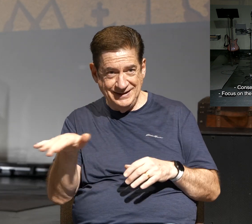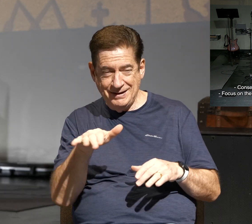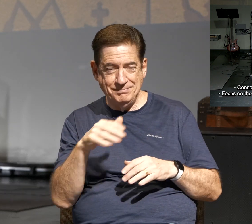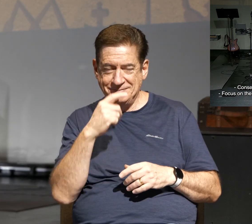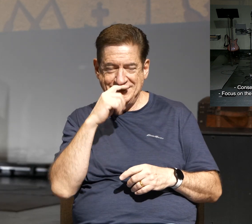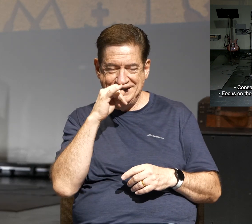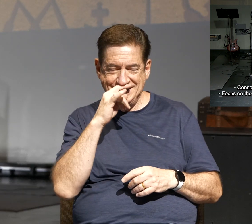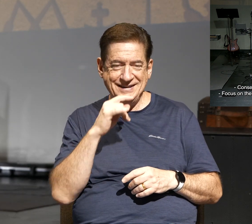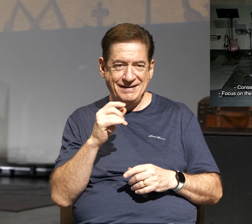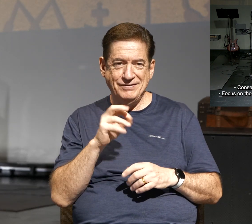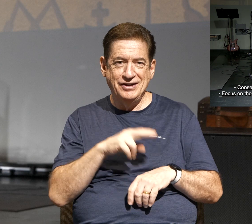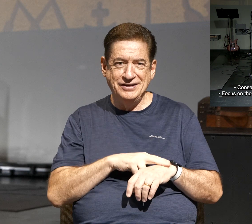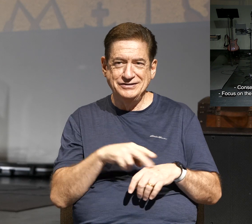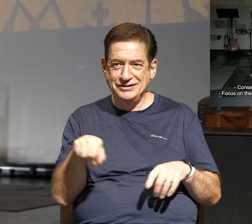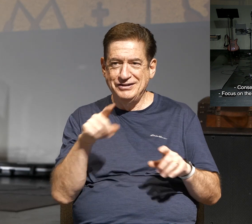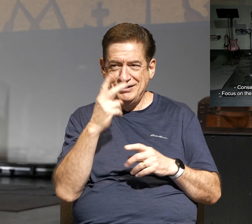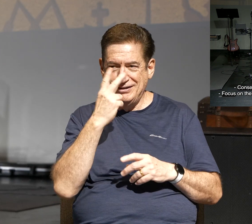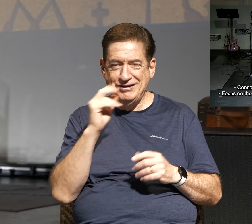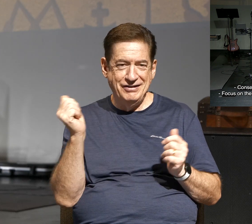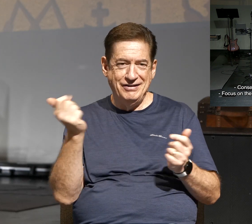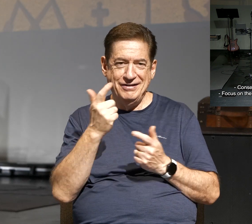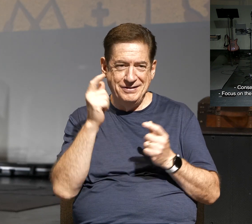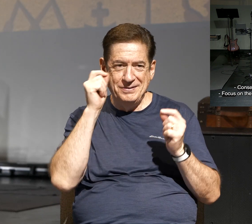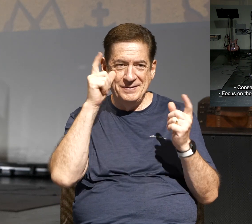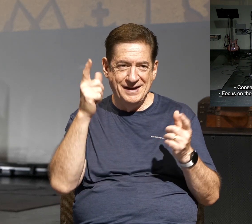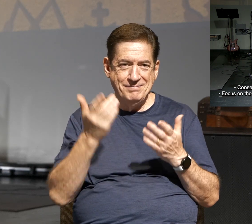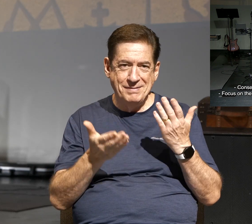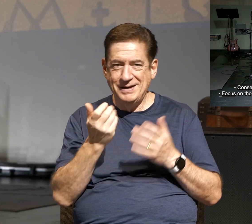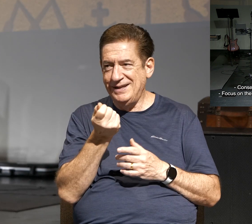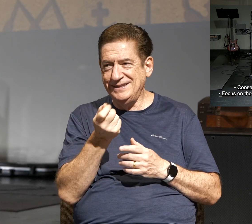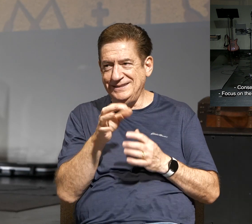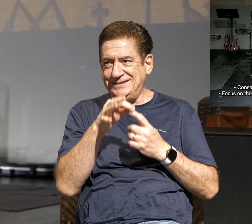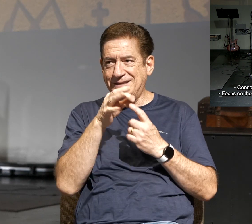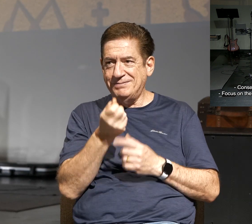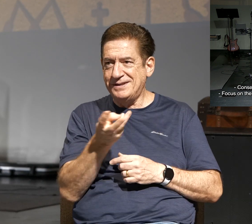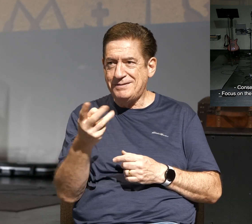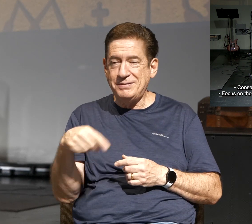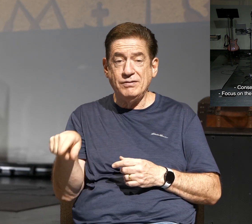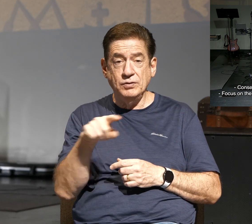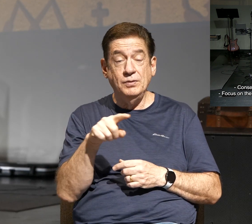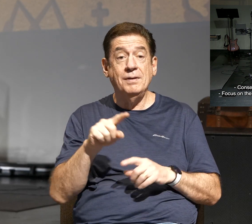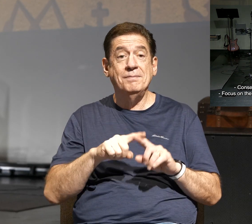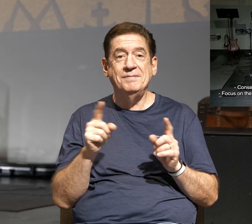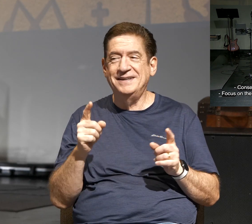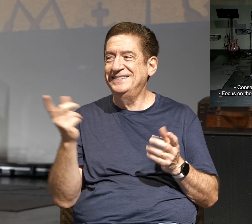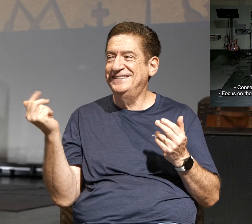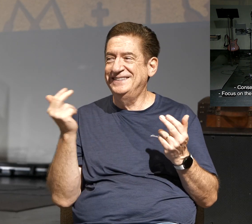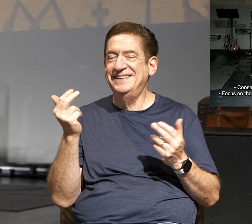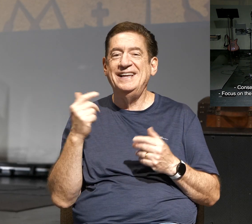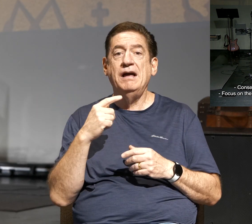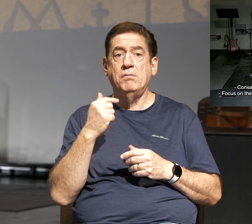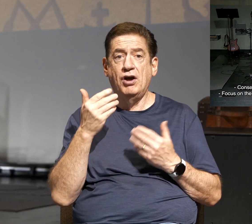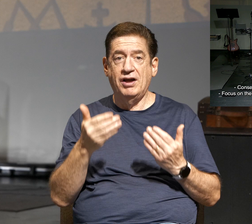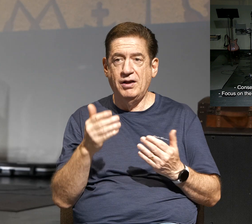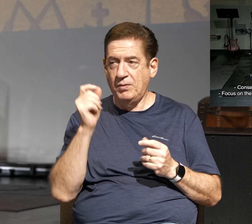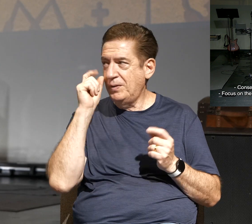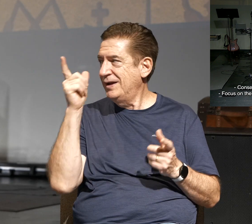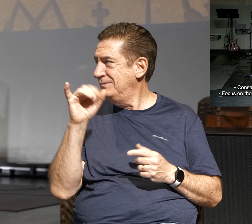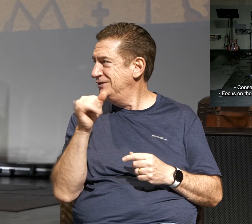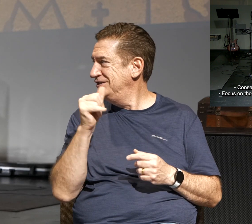I'm kidding, of course. You guys look like you're all awake, maybe except for a couple of you. But go ahead, Brittany, go ahead and wake up